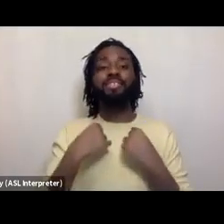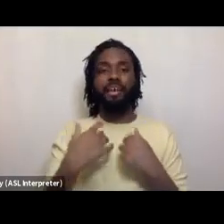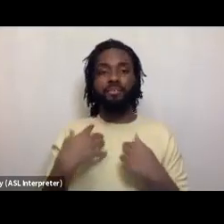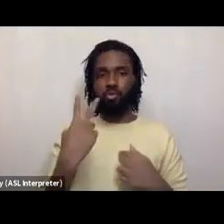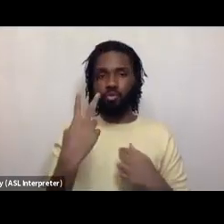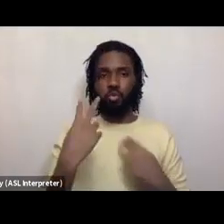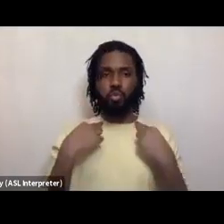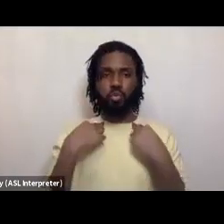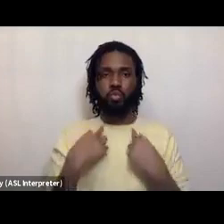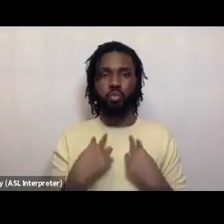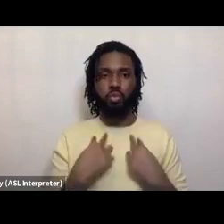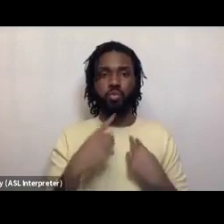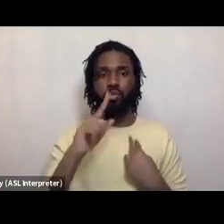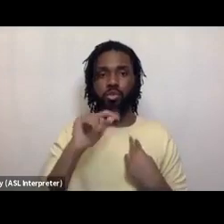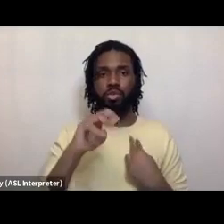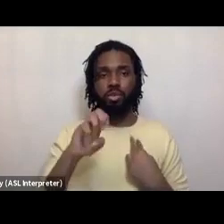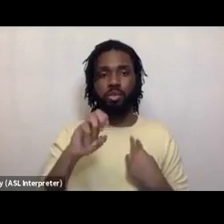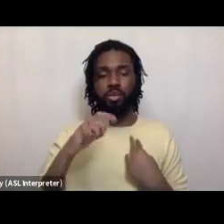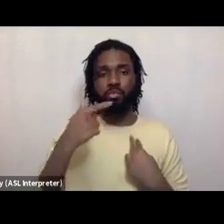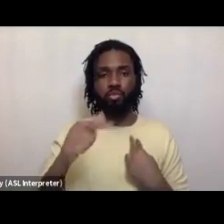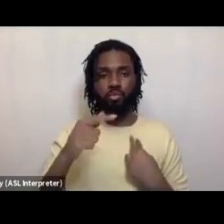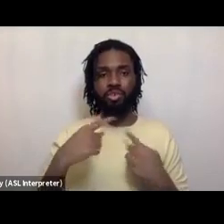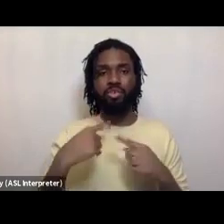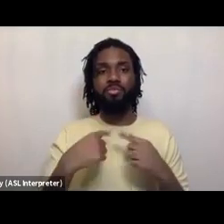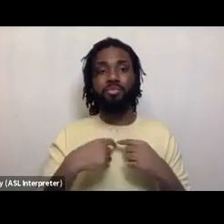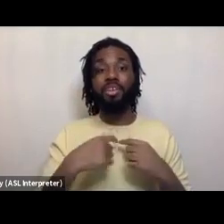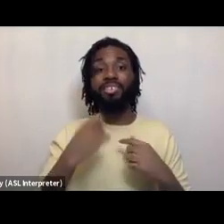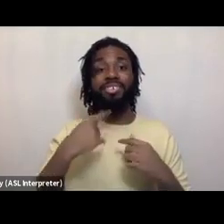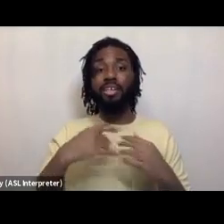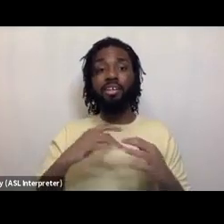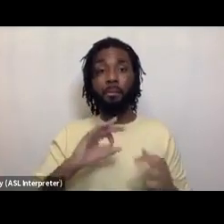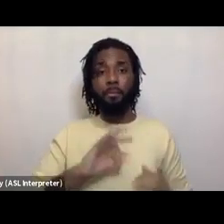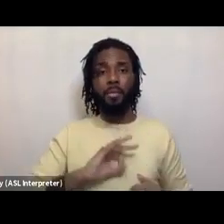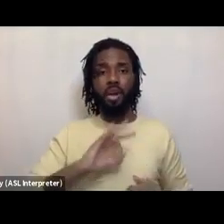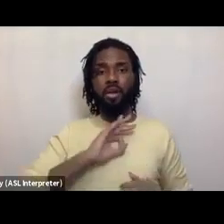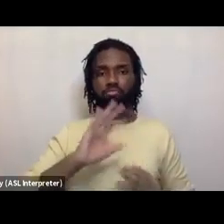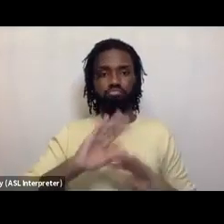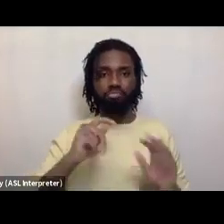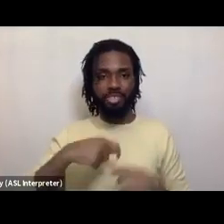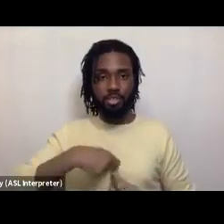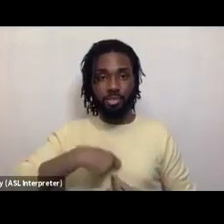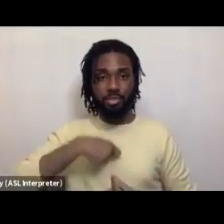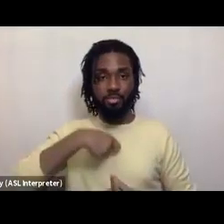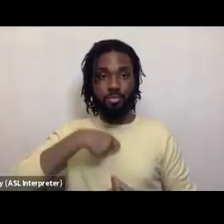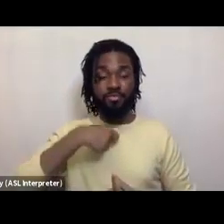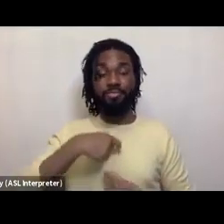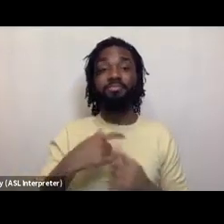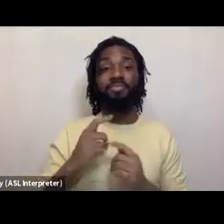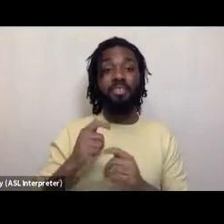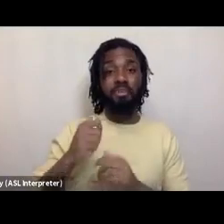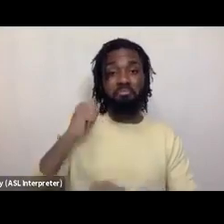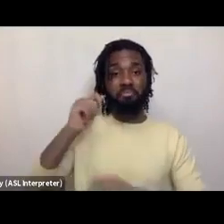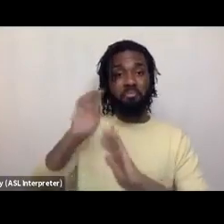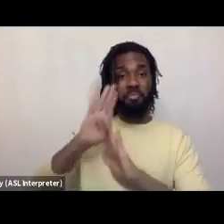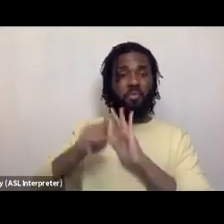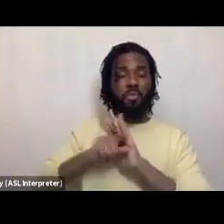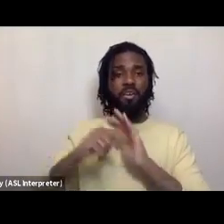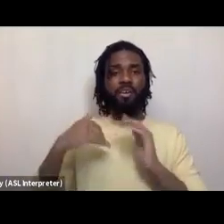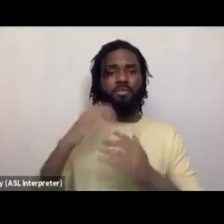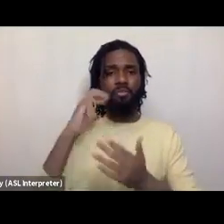neck and a zipper instead of a button, of course. And there are some pictures behind me. You can see a cord